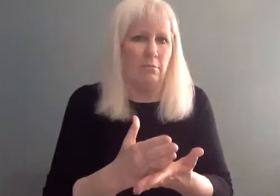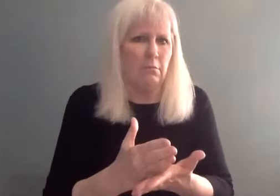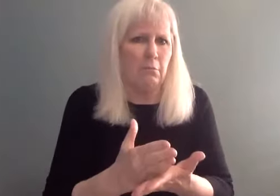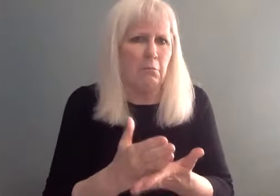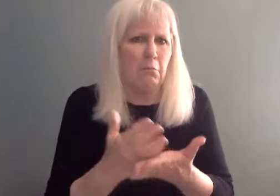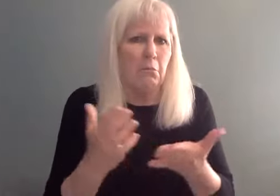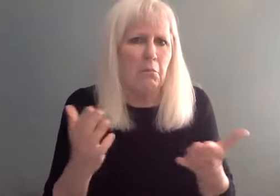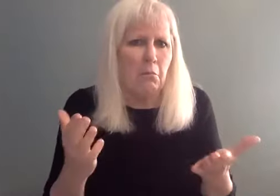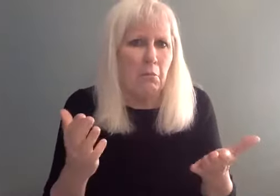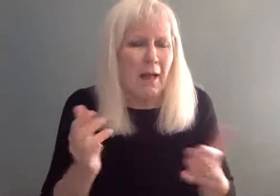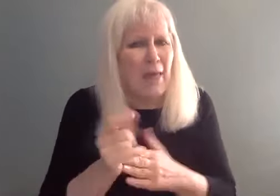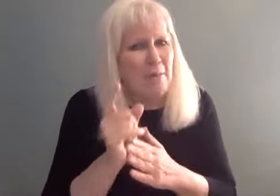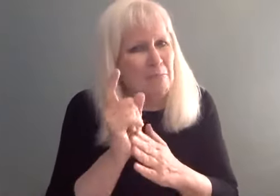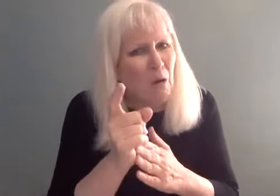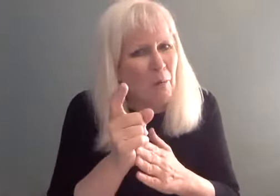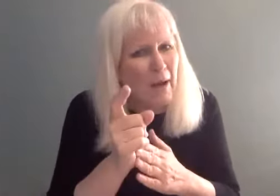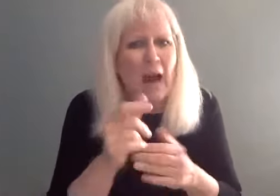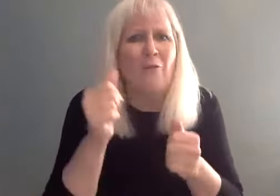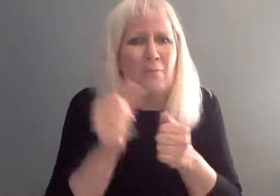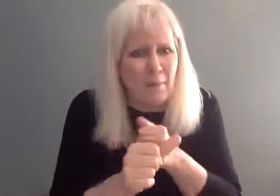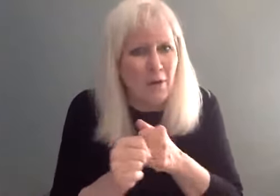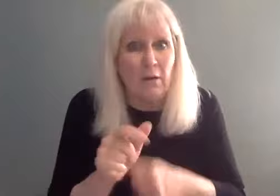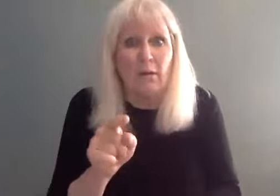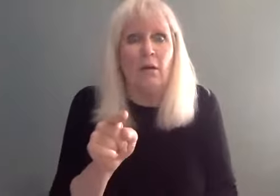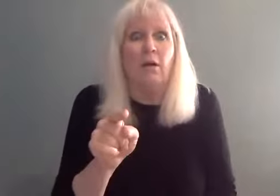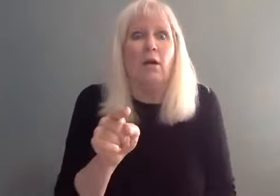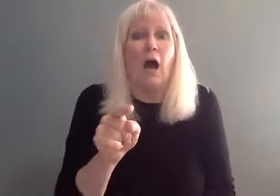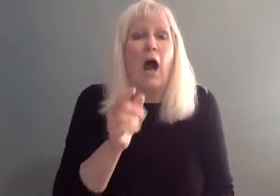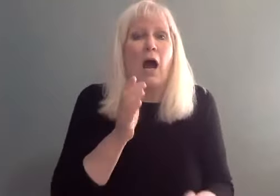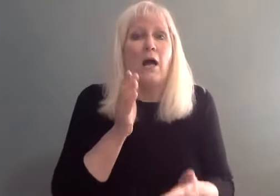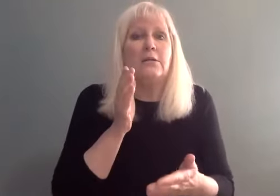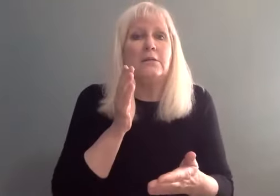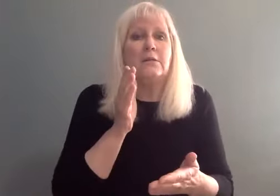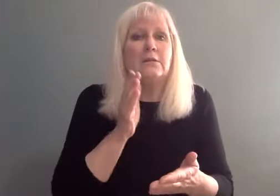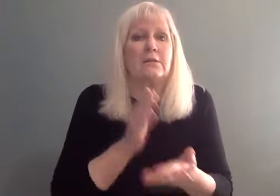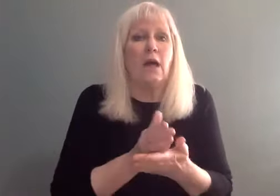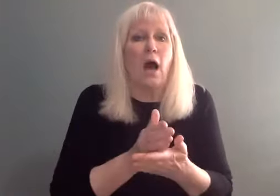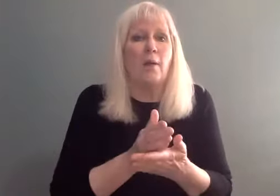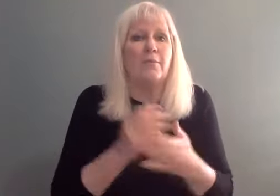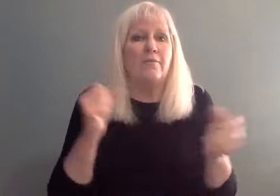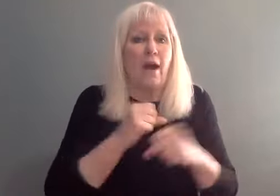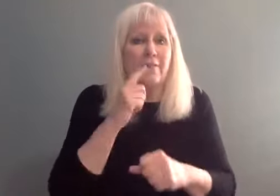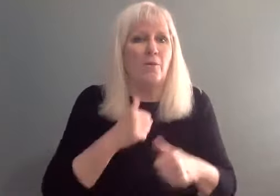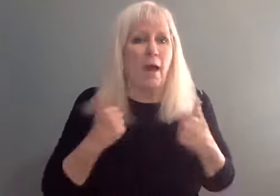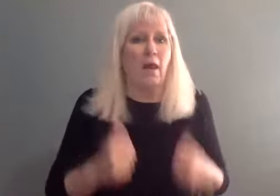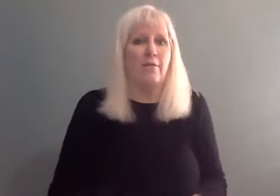And at that moment, I remembered I stopped fighting for my life. I stopped fighting for my